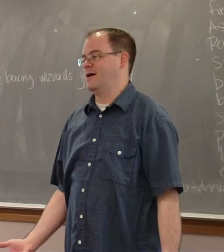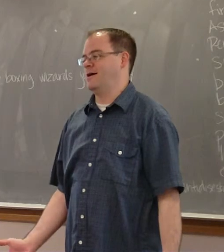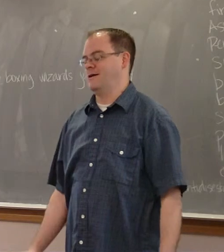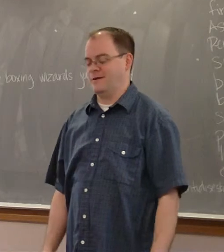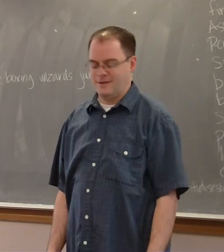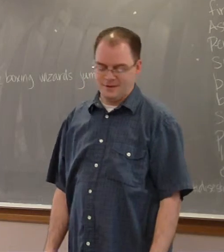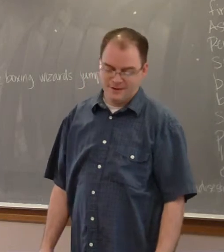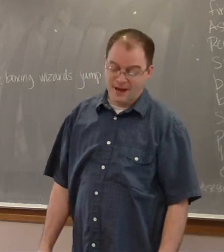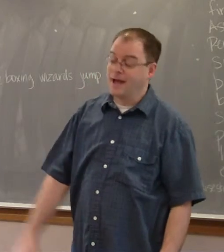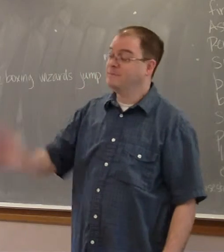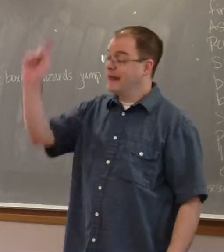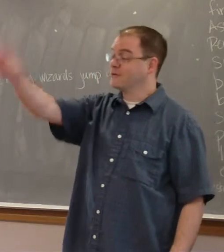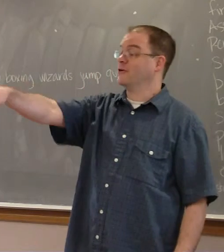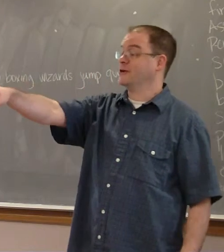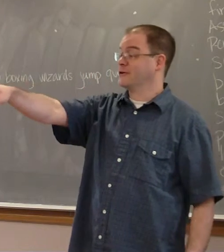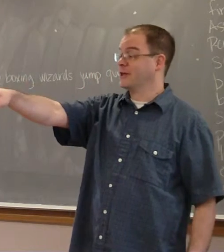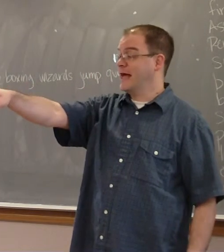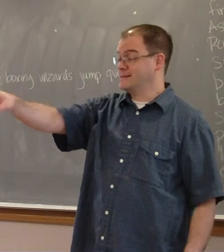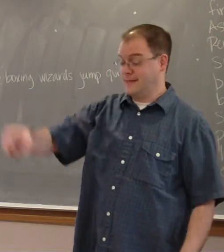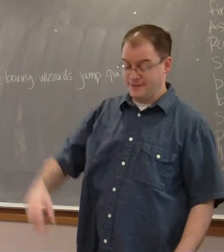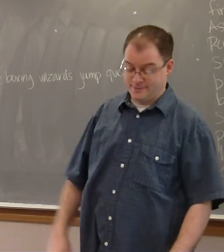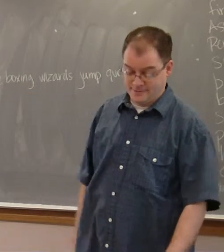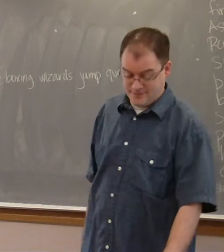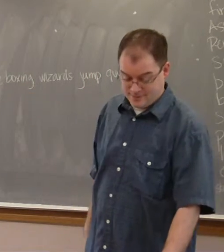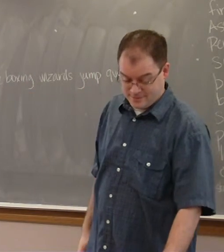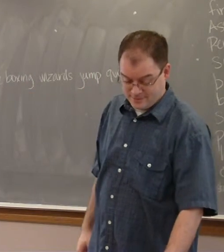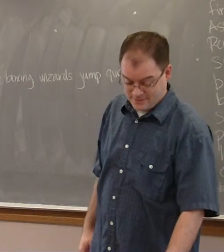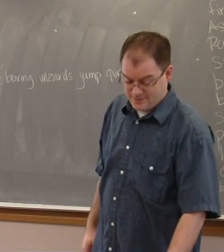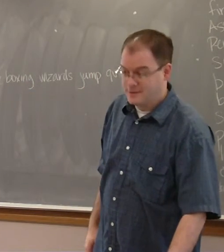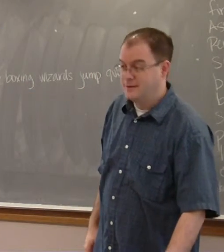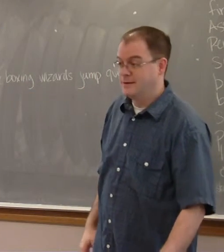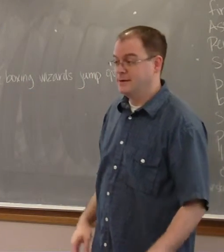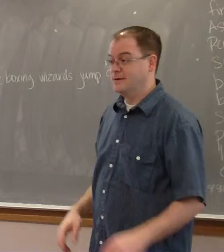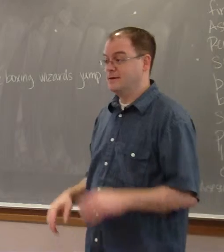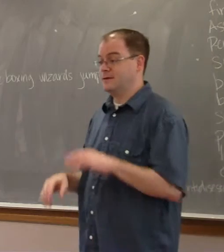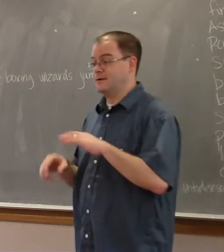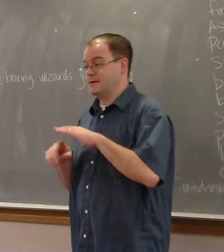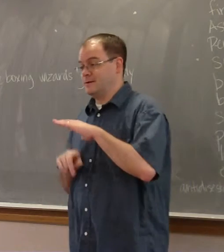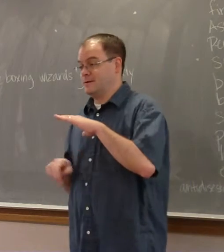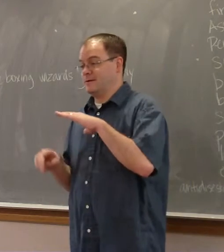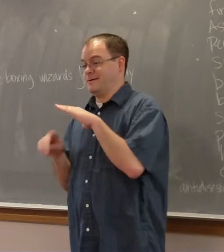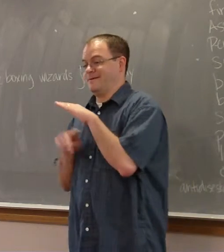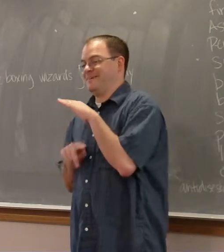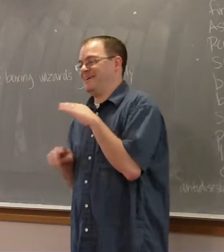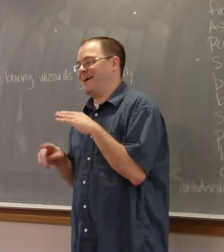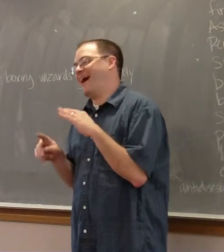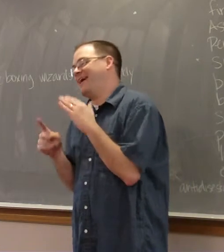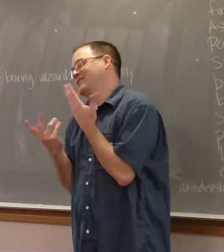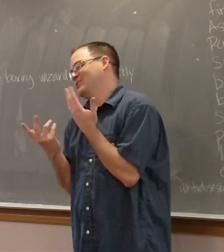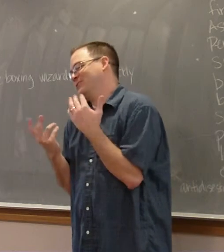Ah! I'm never going to your class then. You're not supposed to bring treats. I'm a teacher. I do.